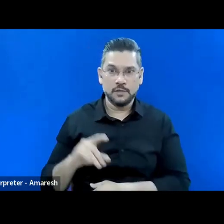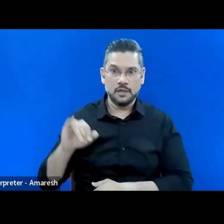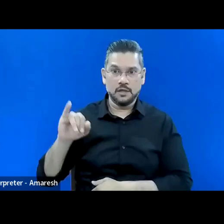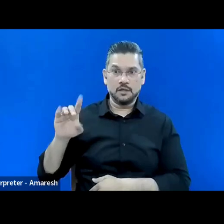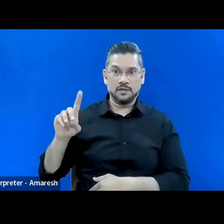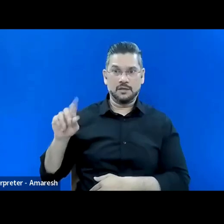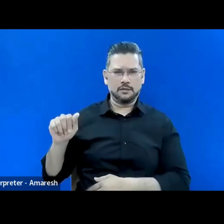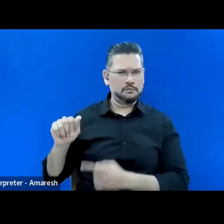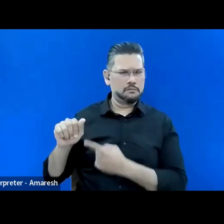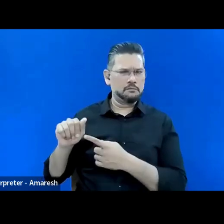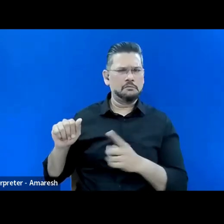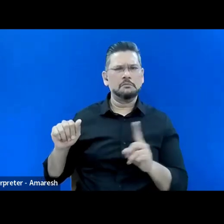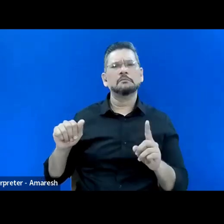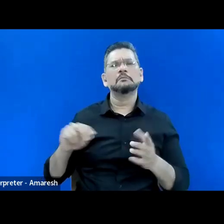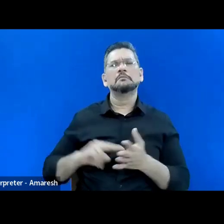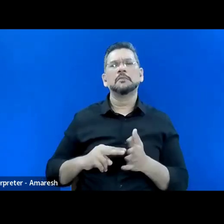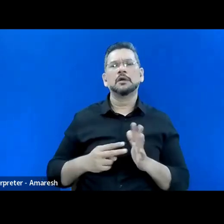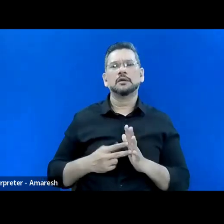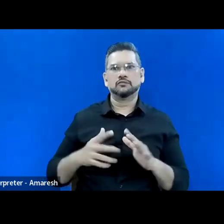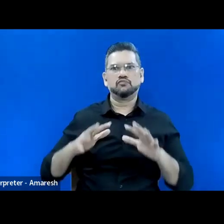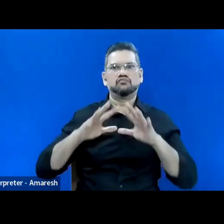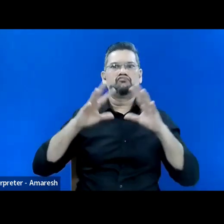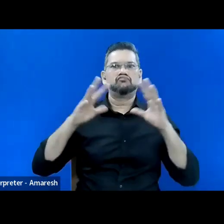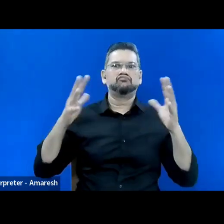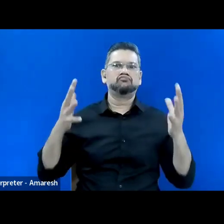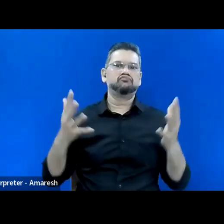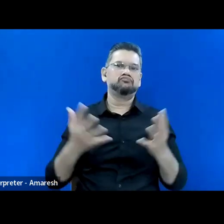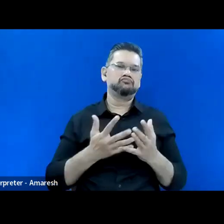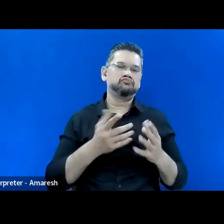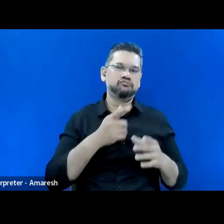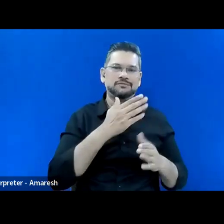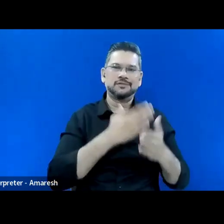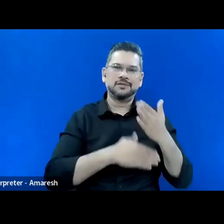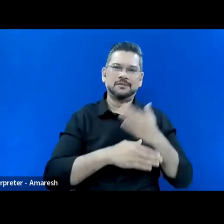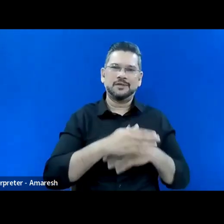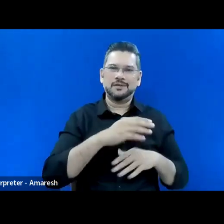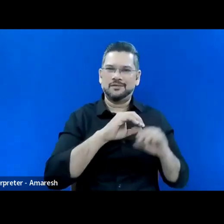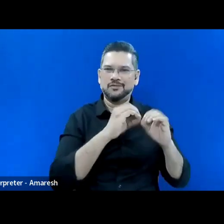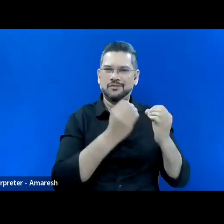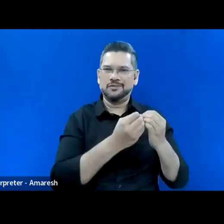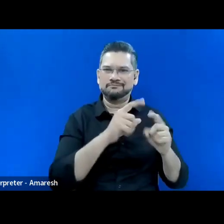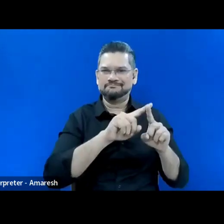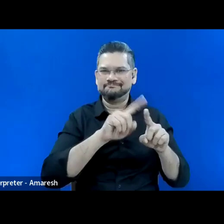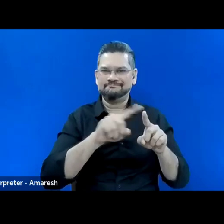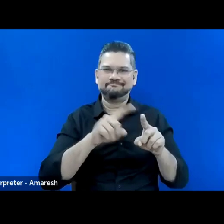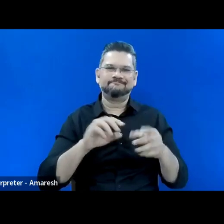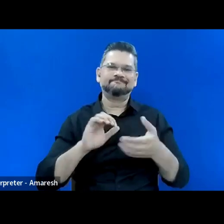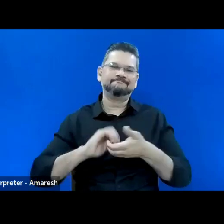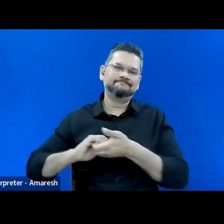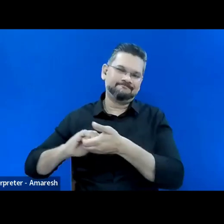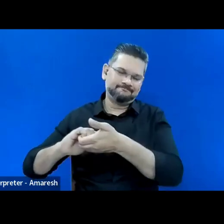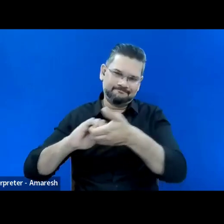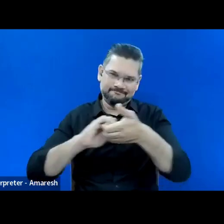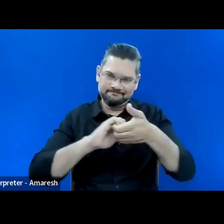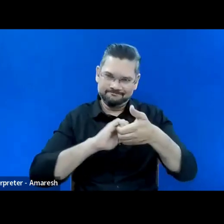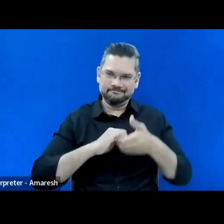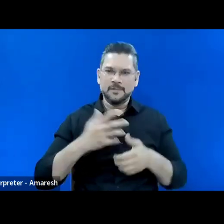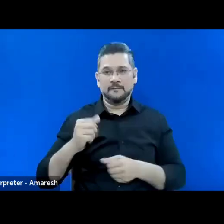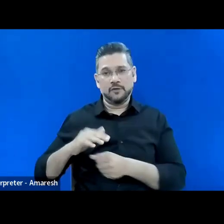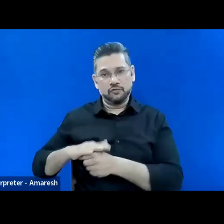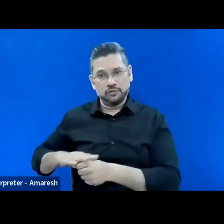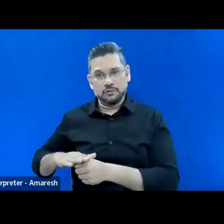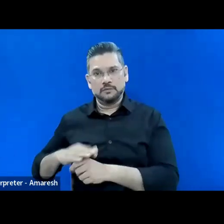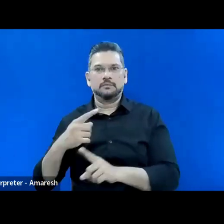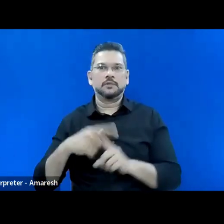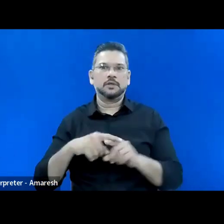global alliance of organizations of persons with disabilities, and we have regional as well as global members. And